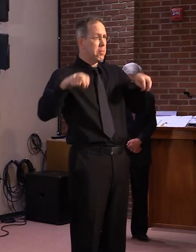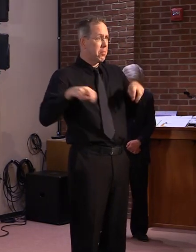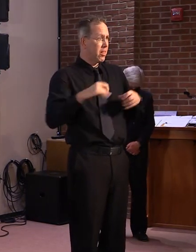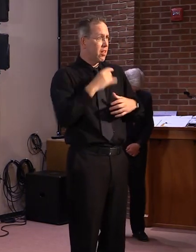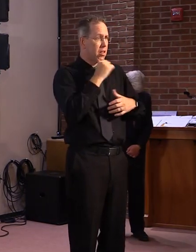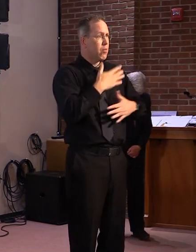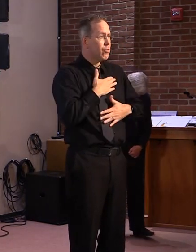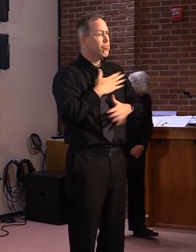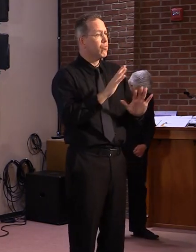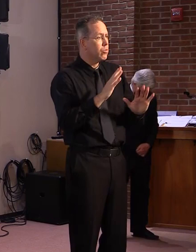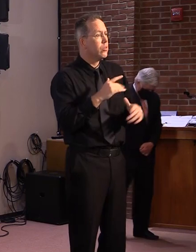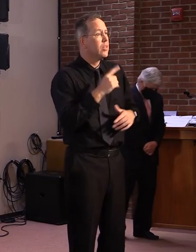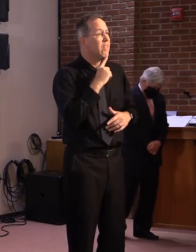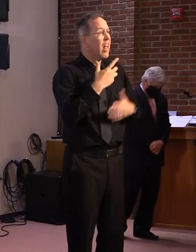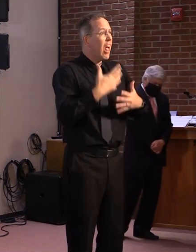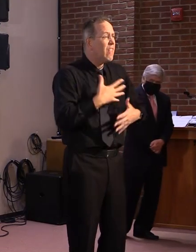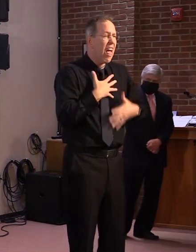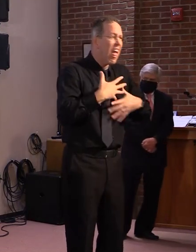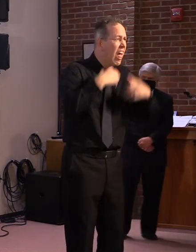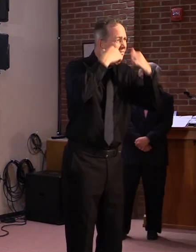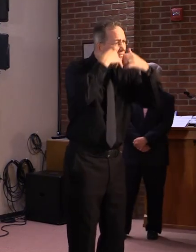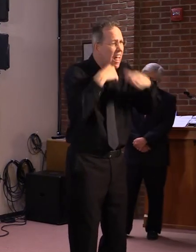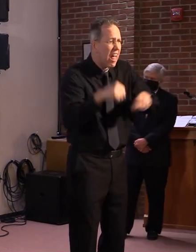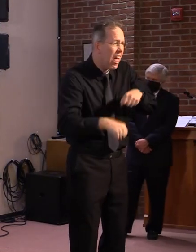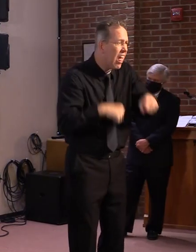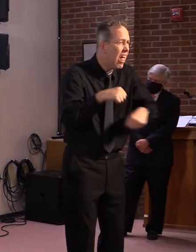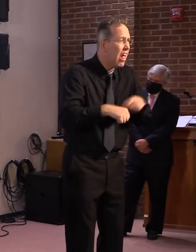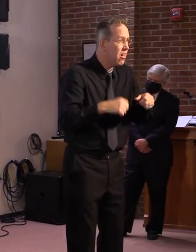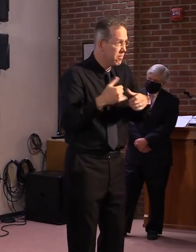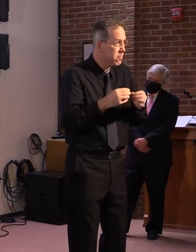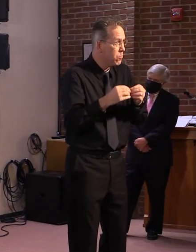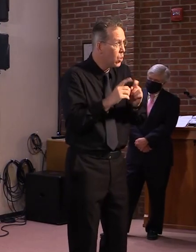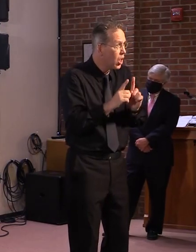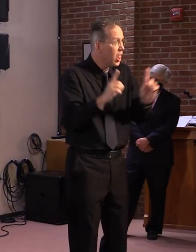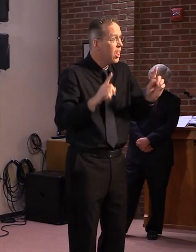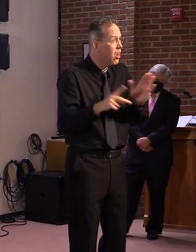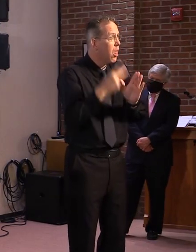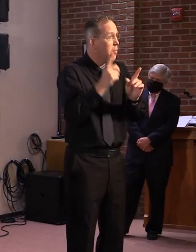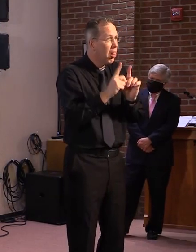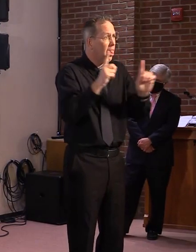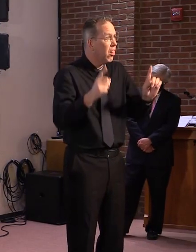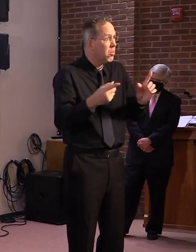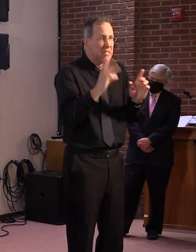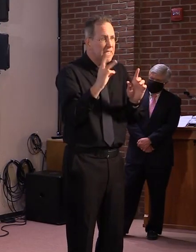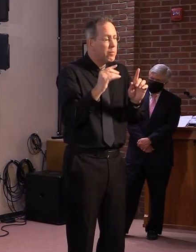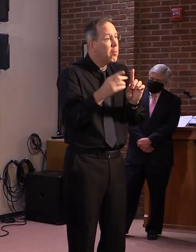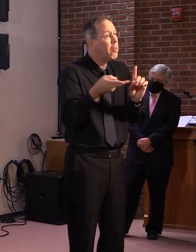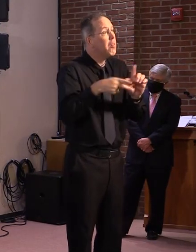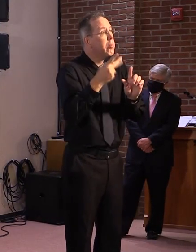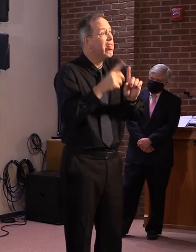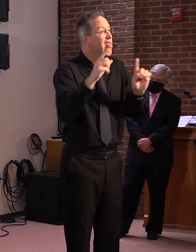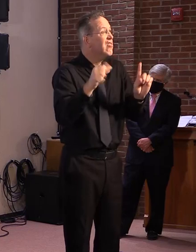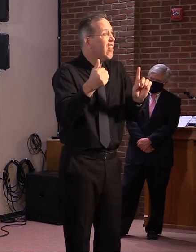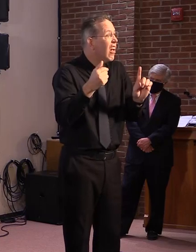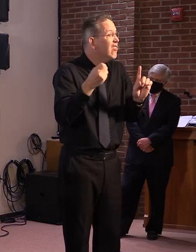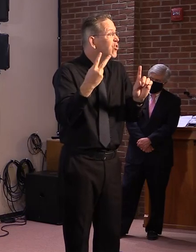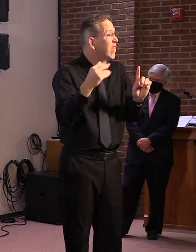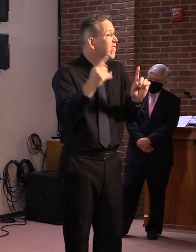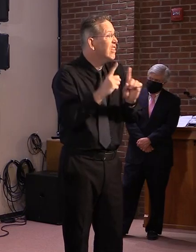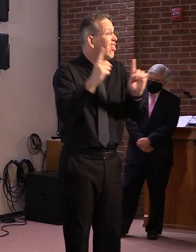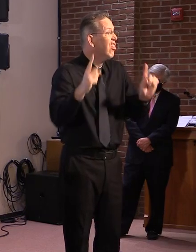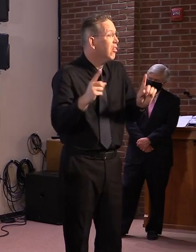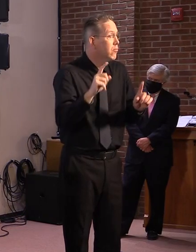separated for high intensity aerobic activity in a studio situation?